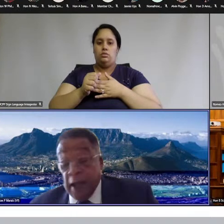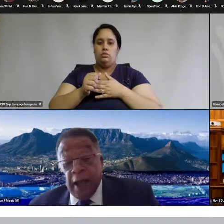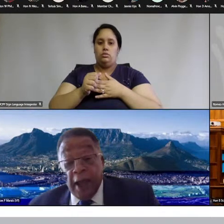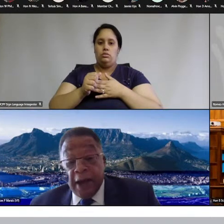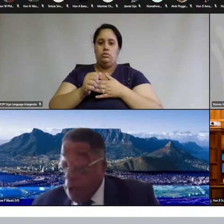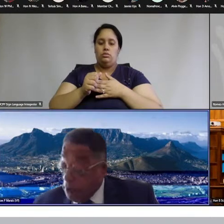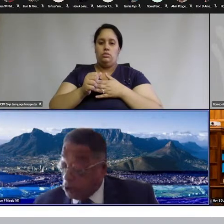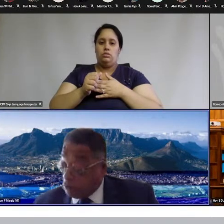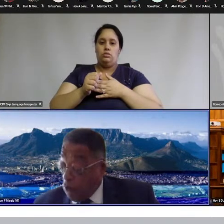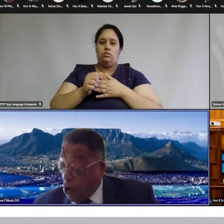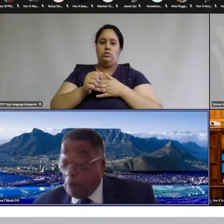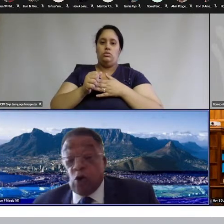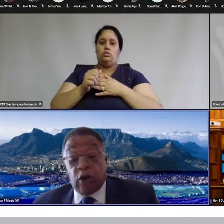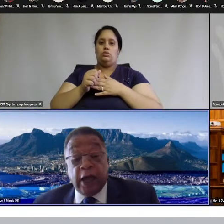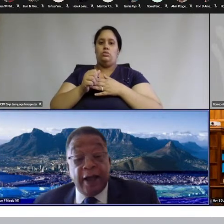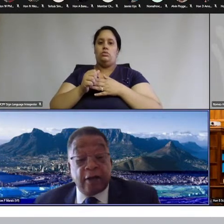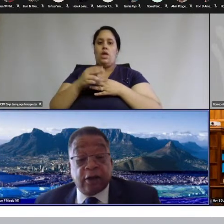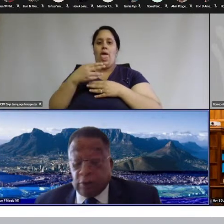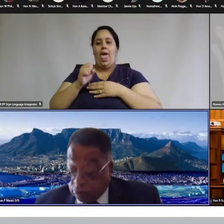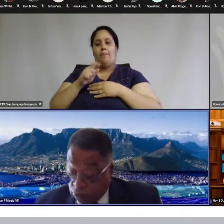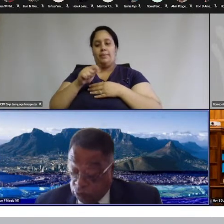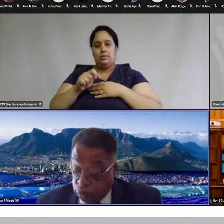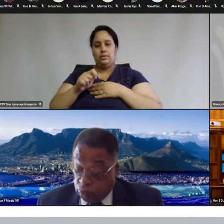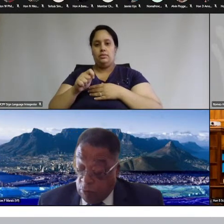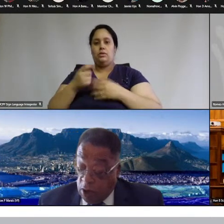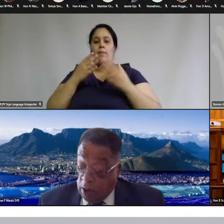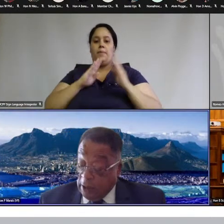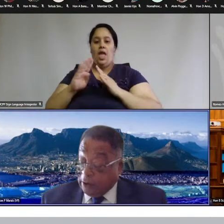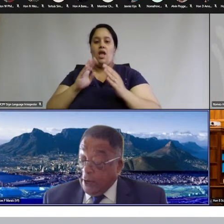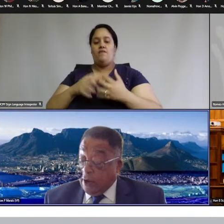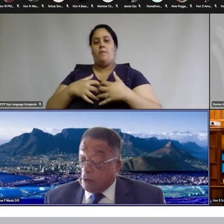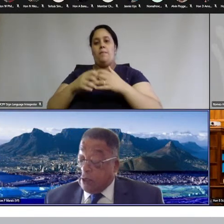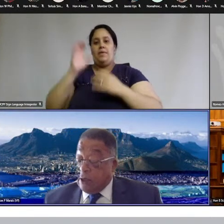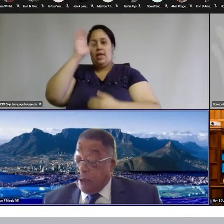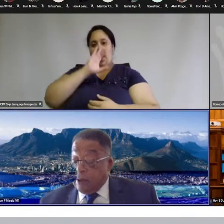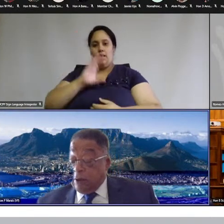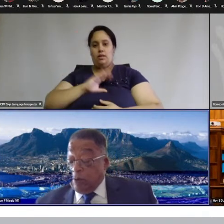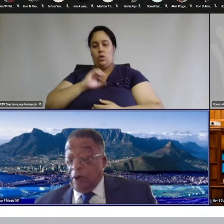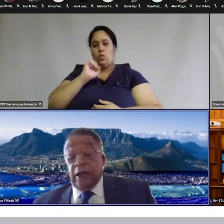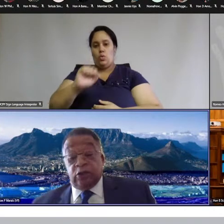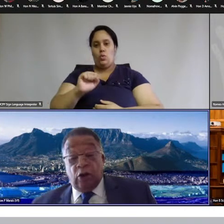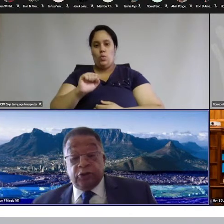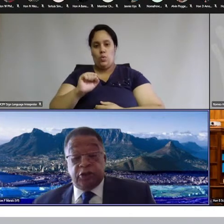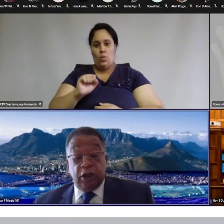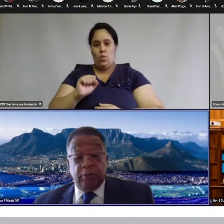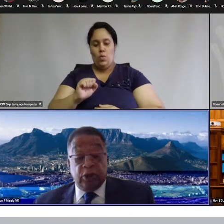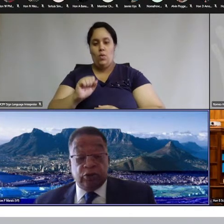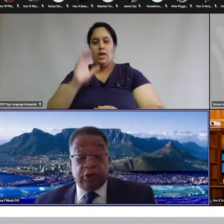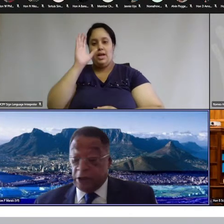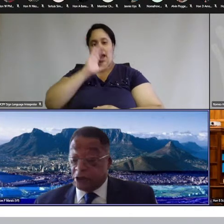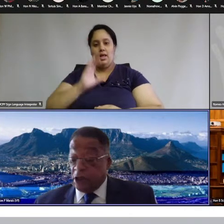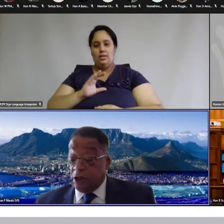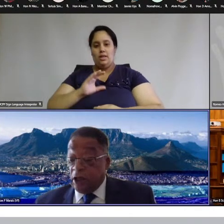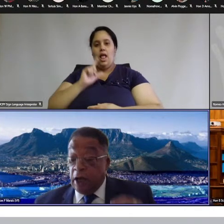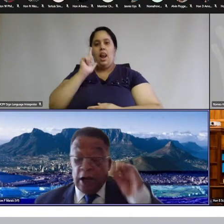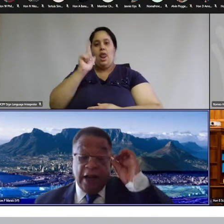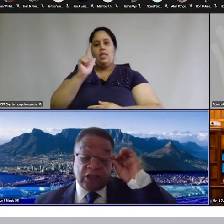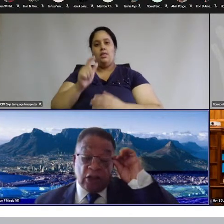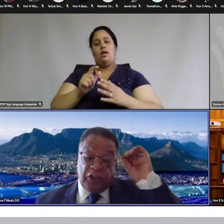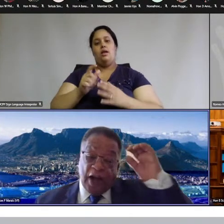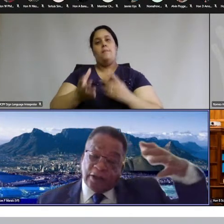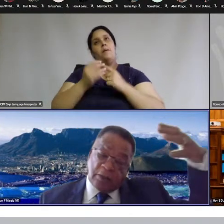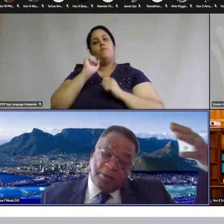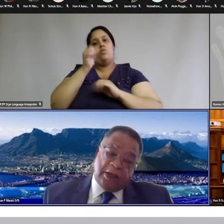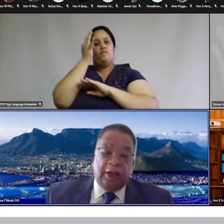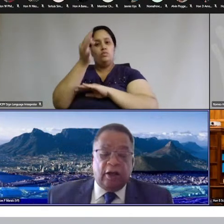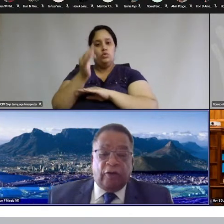sometimes. And habits form your character. And character will later on determine your destiny. Now let's